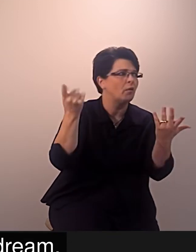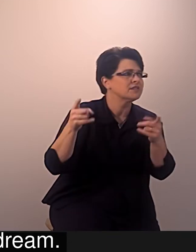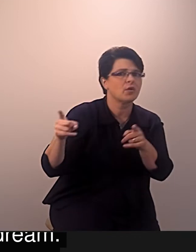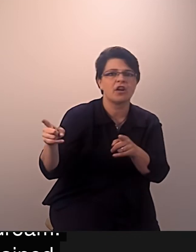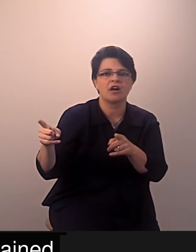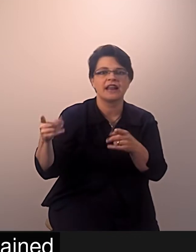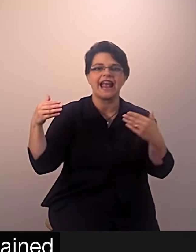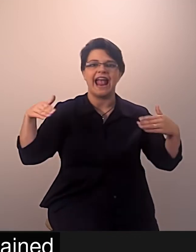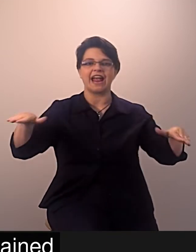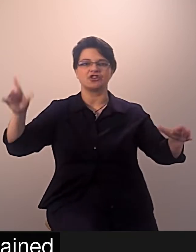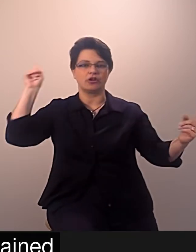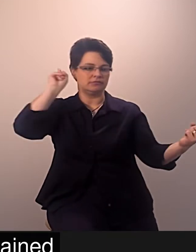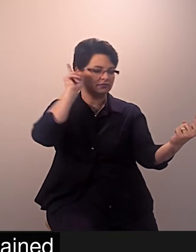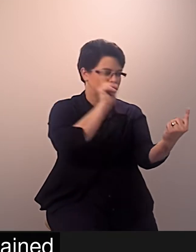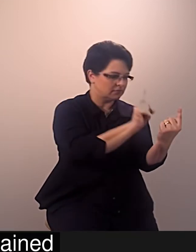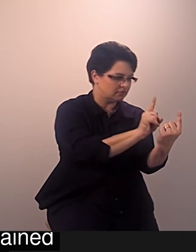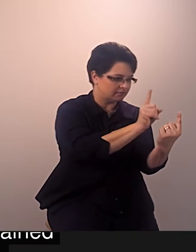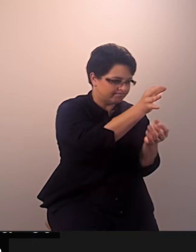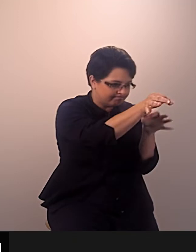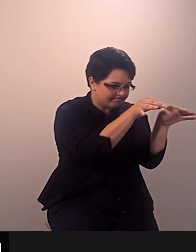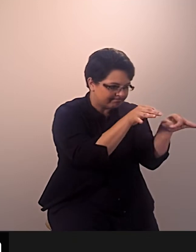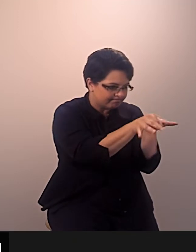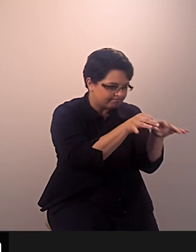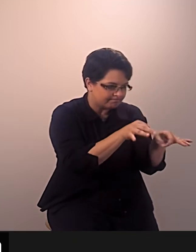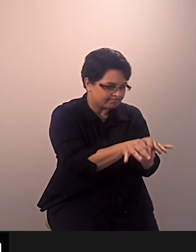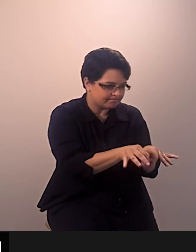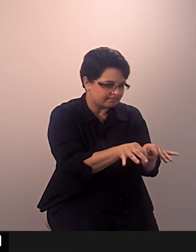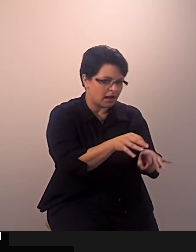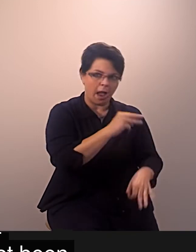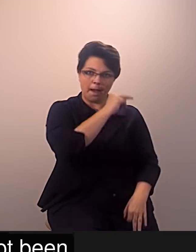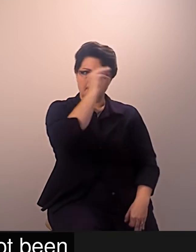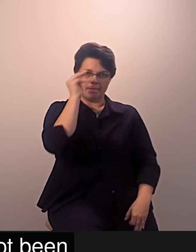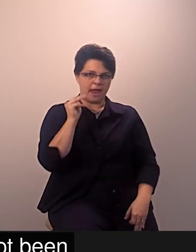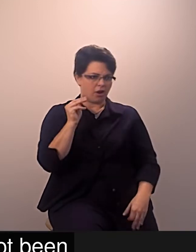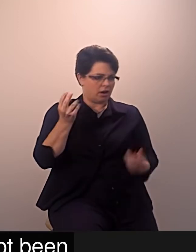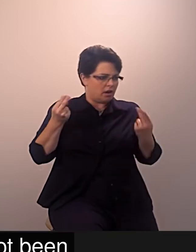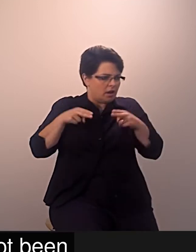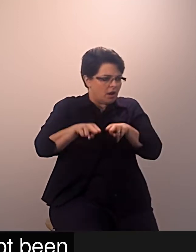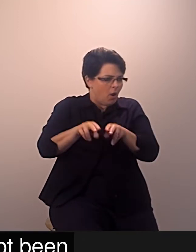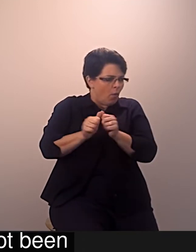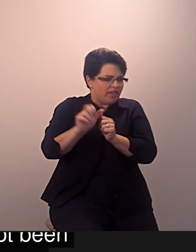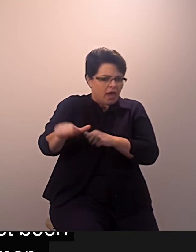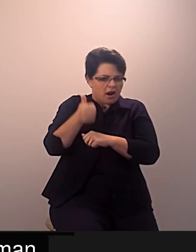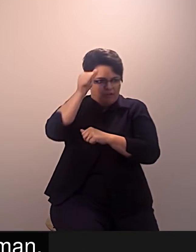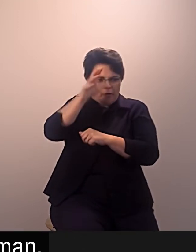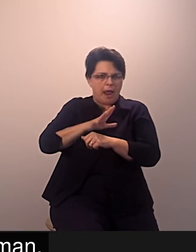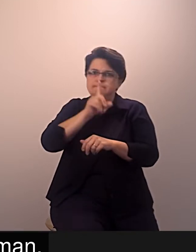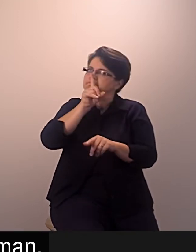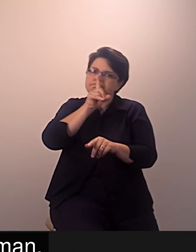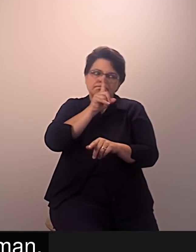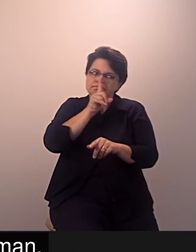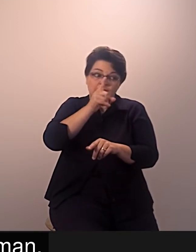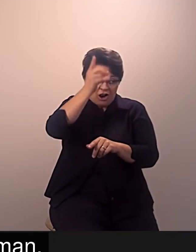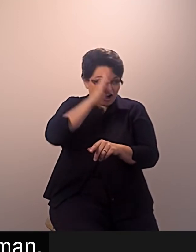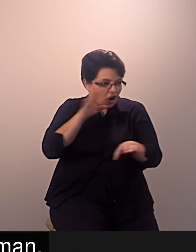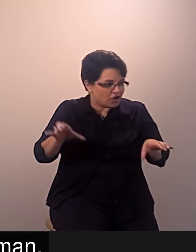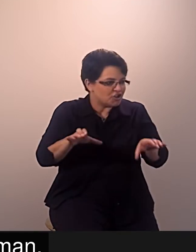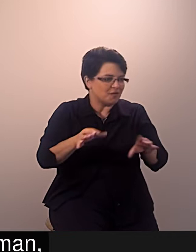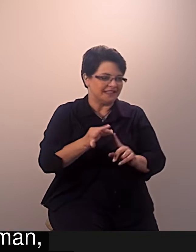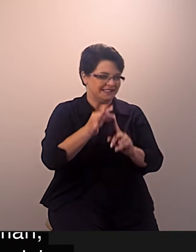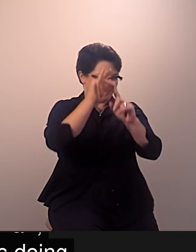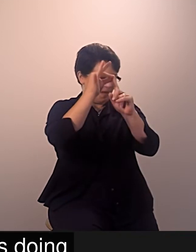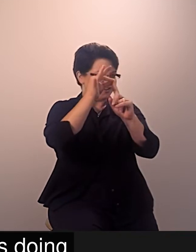to Joseph that Mary had not been with another man, but that God was doing something special in